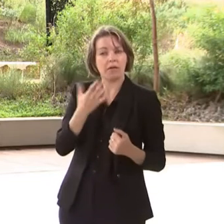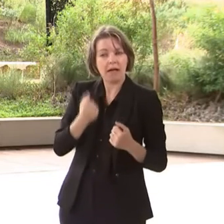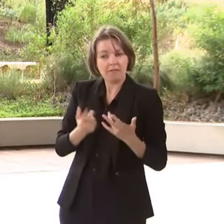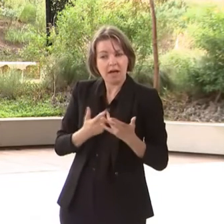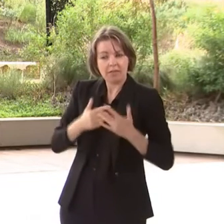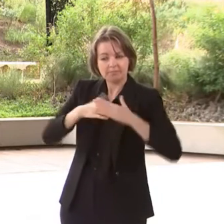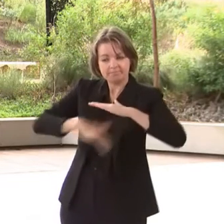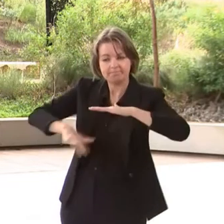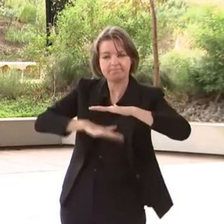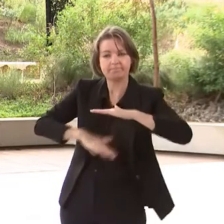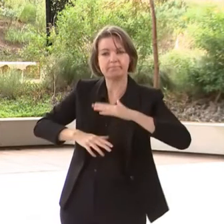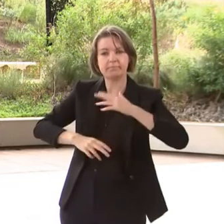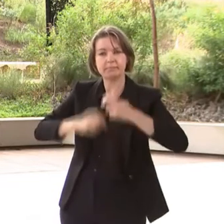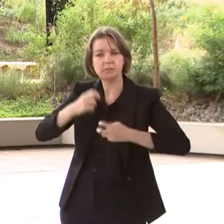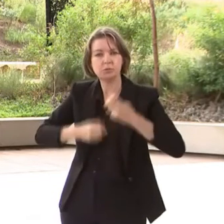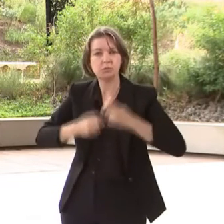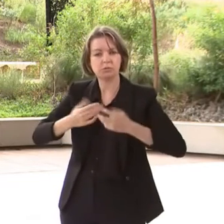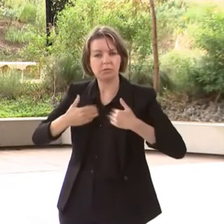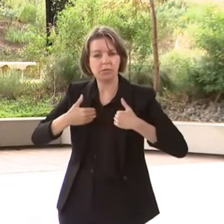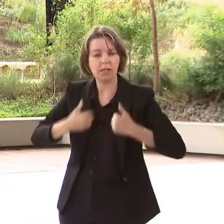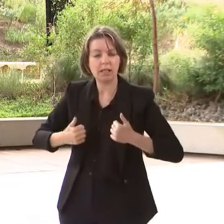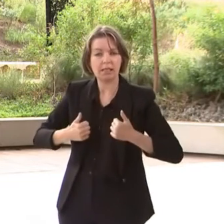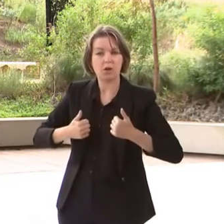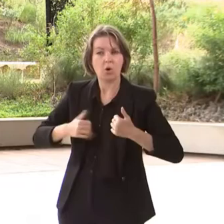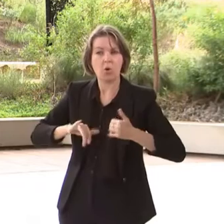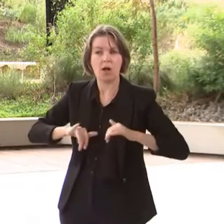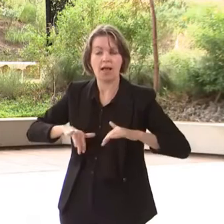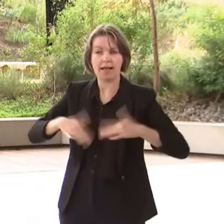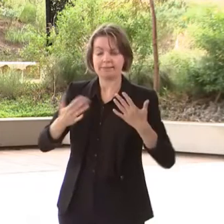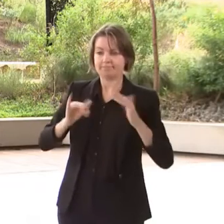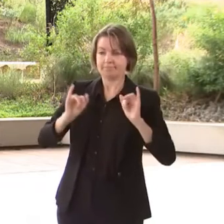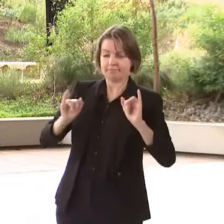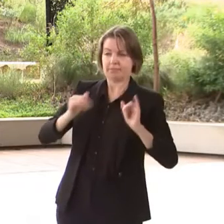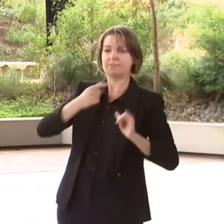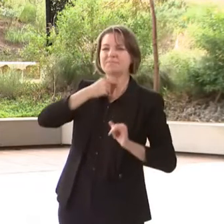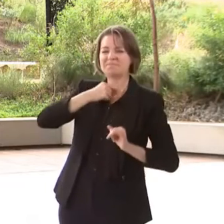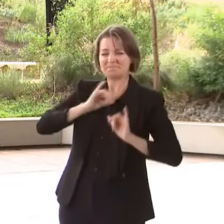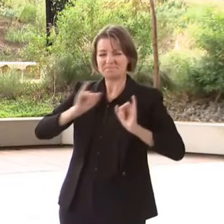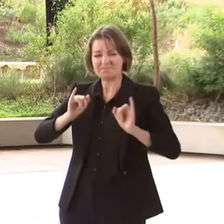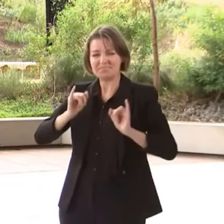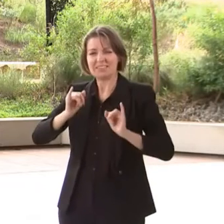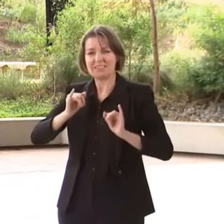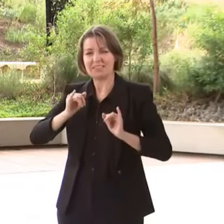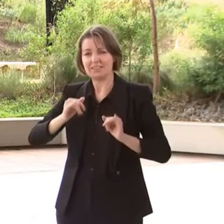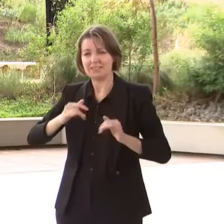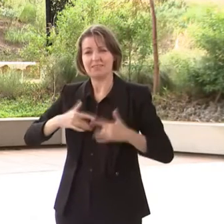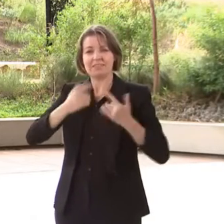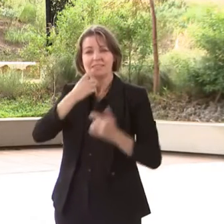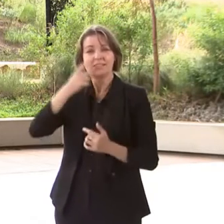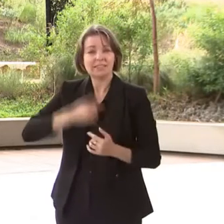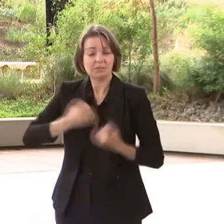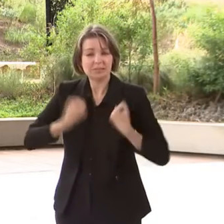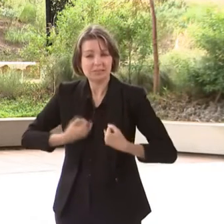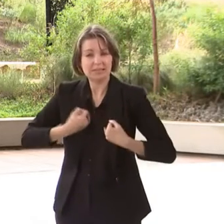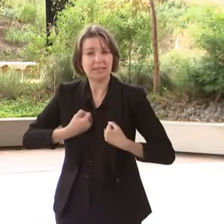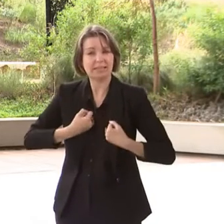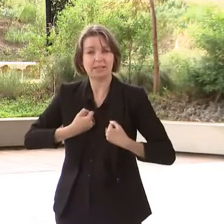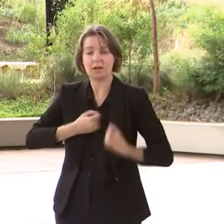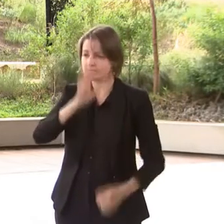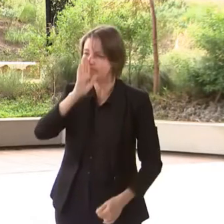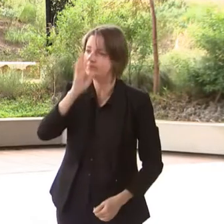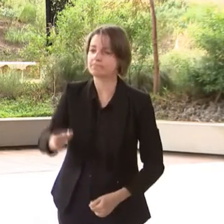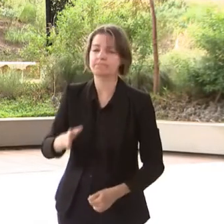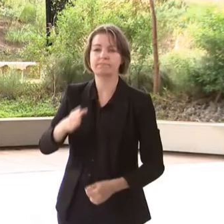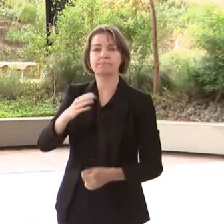Please escalate concerns and seek care. Do not just ignore those symptoms, particularly the breathlessness and the